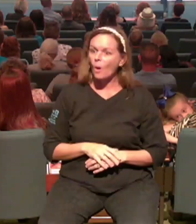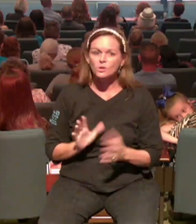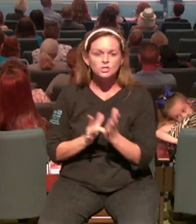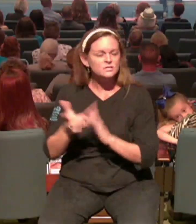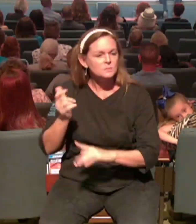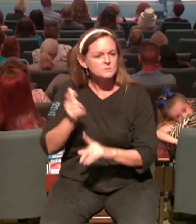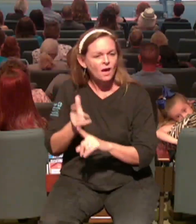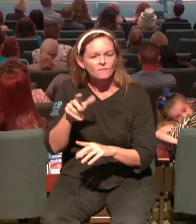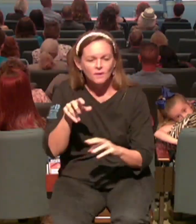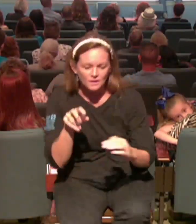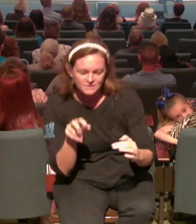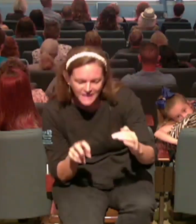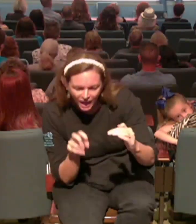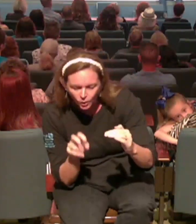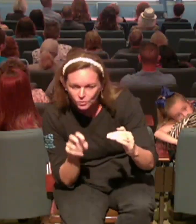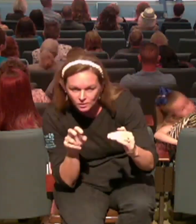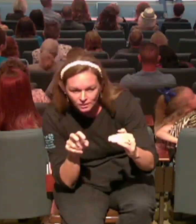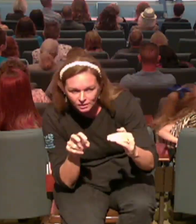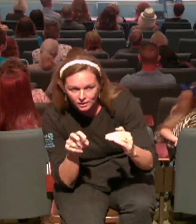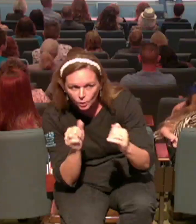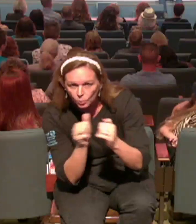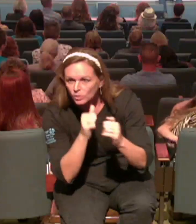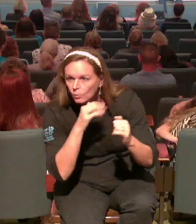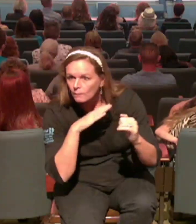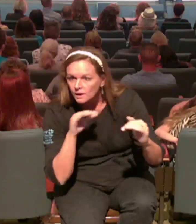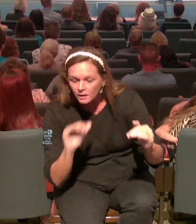He gets on the same level.